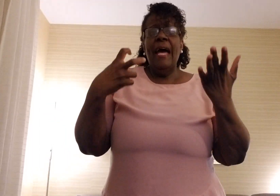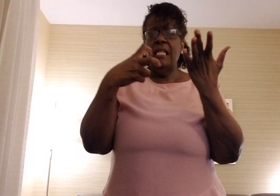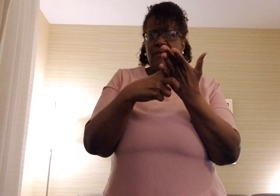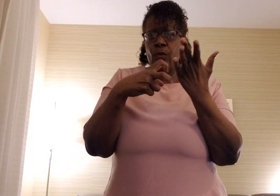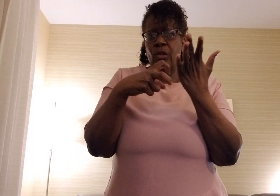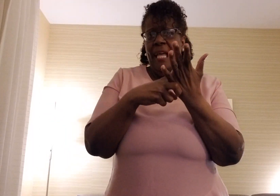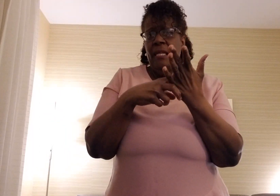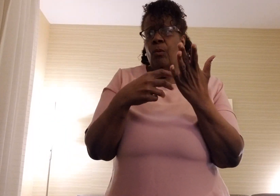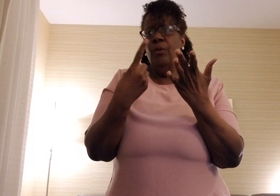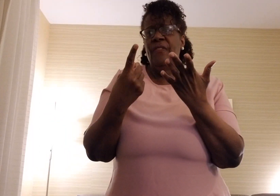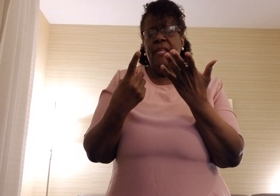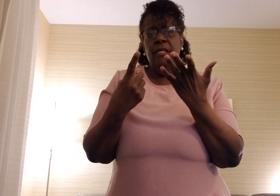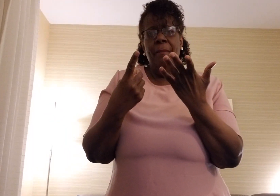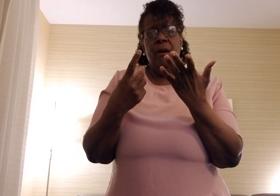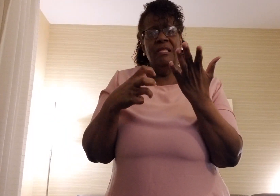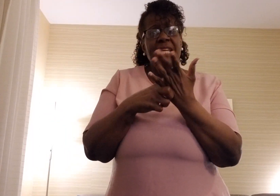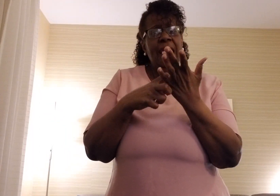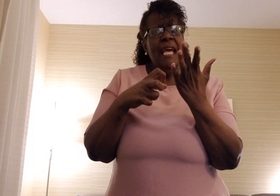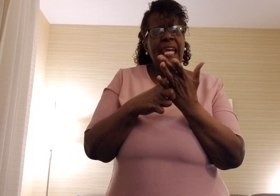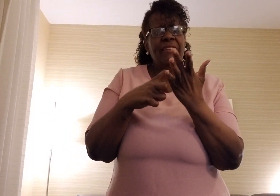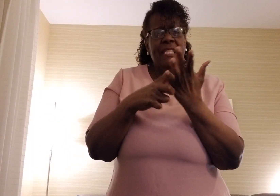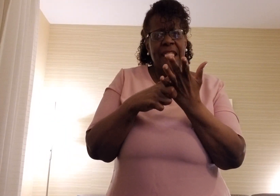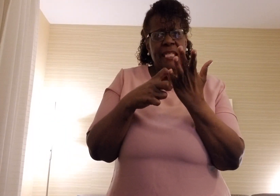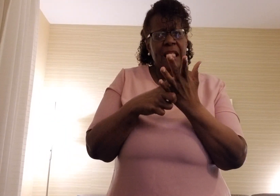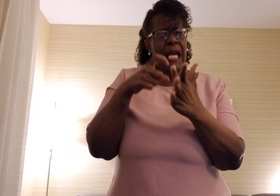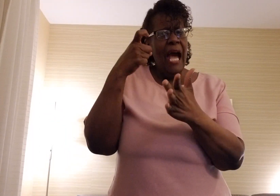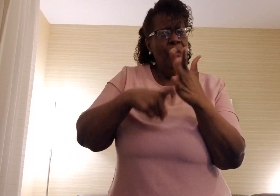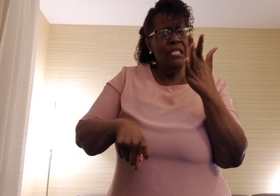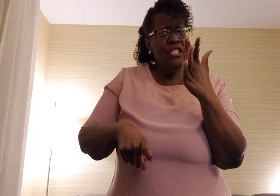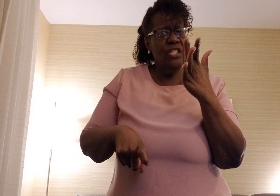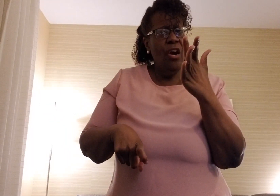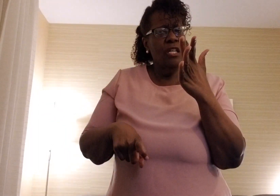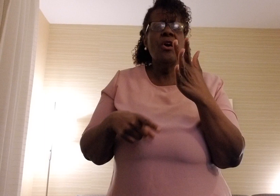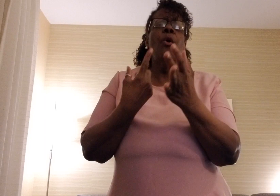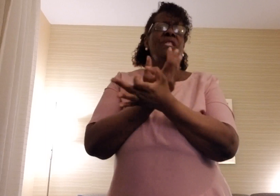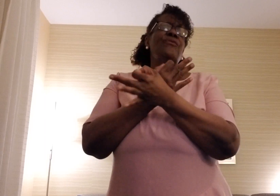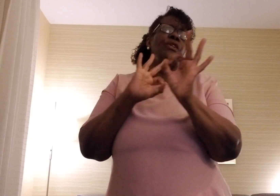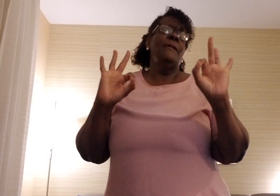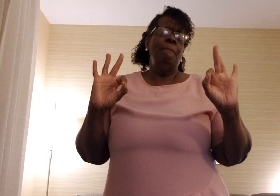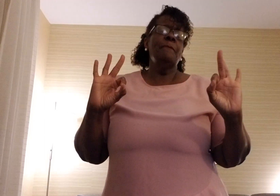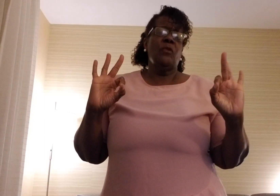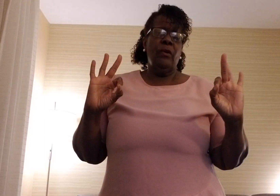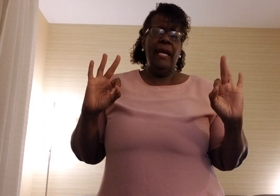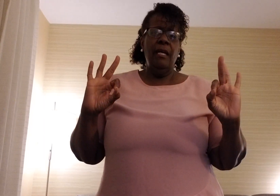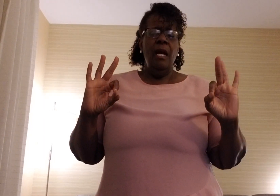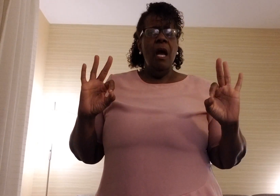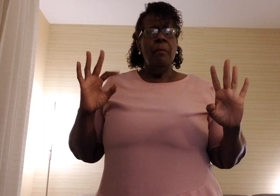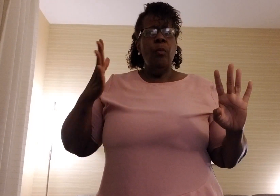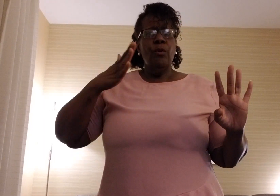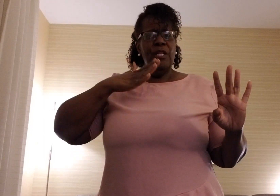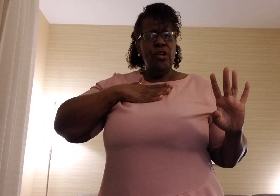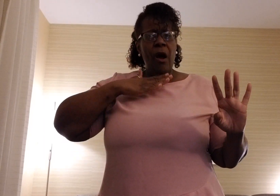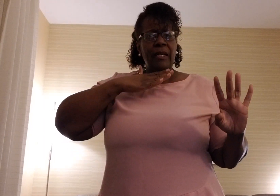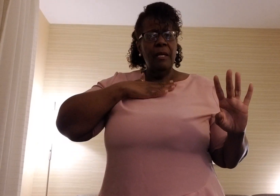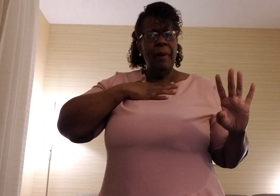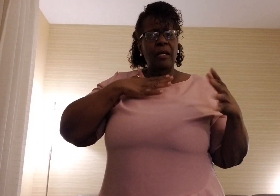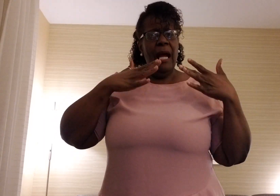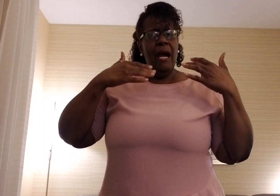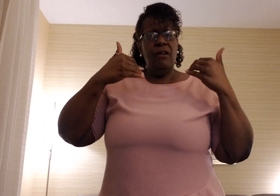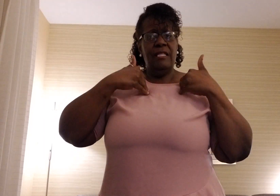is for like when we're thinking about, say, hey, that ticket, how much does it cost? Oh, it's free, okay? But when we're talking about